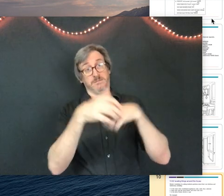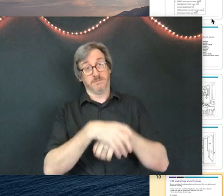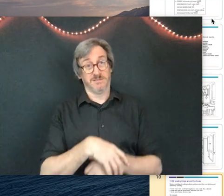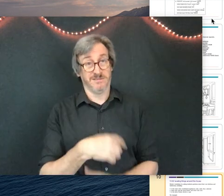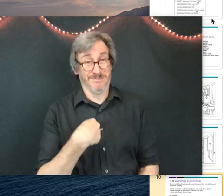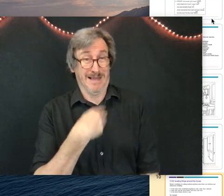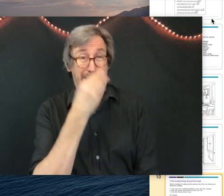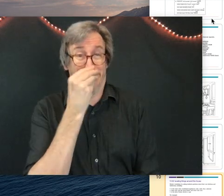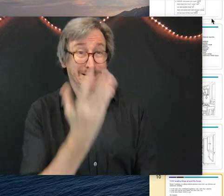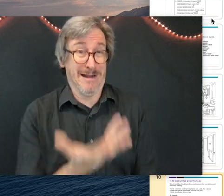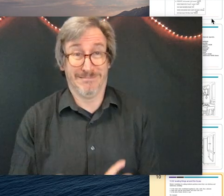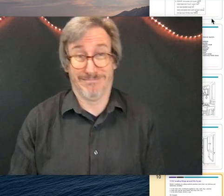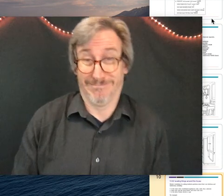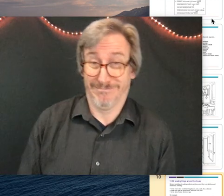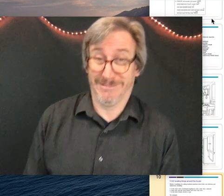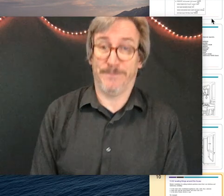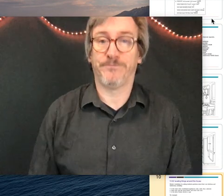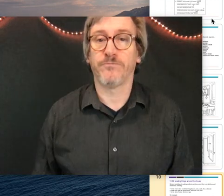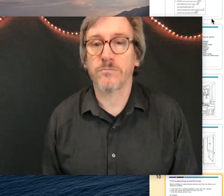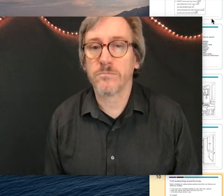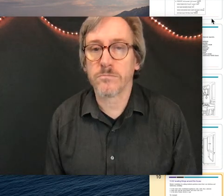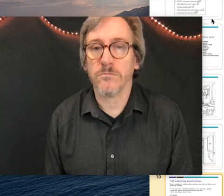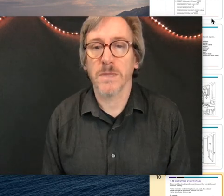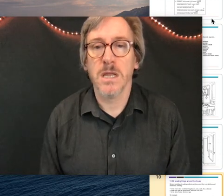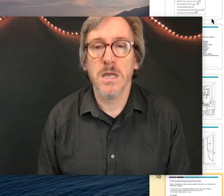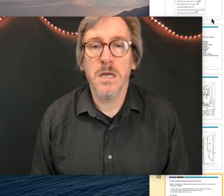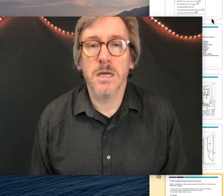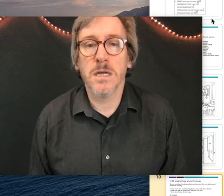great. I don't care.